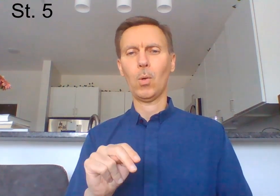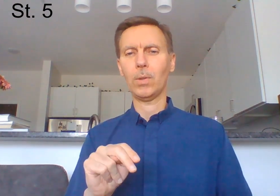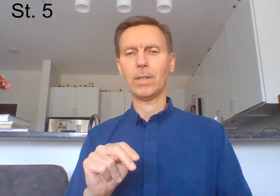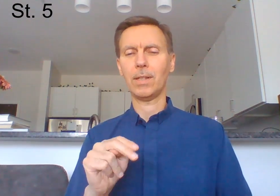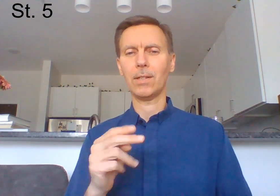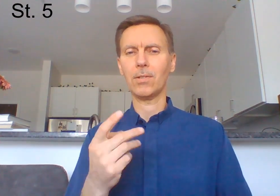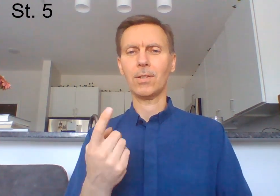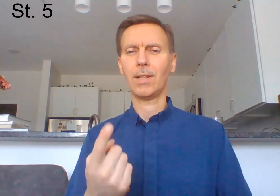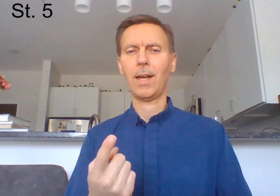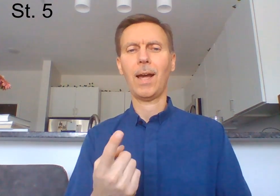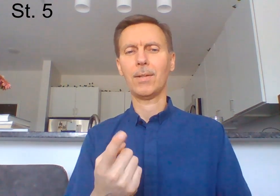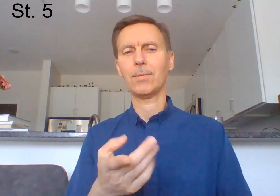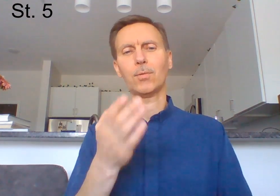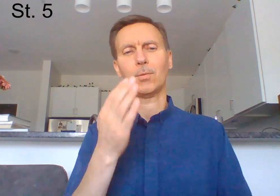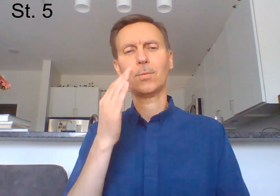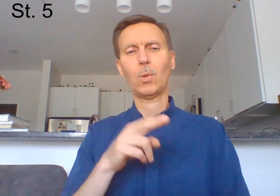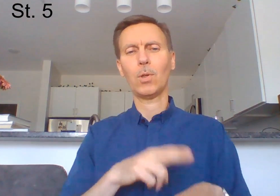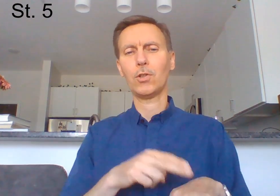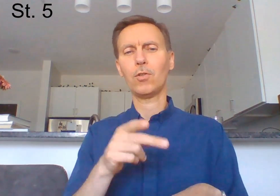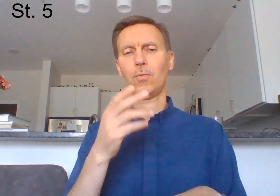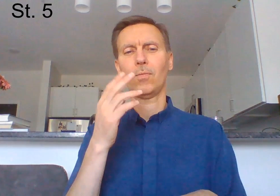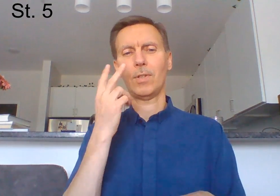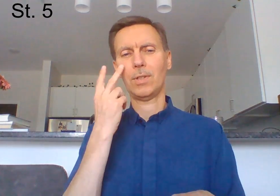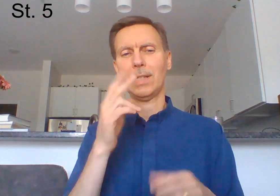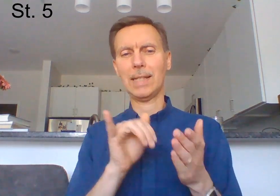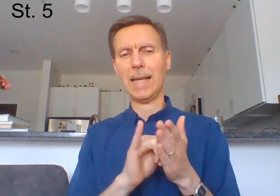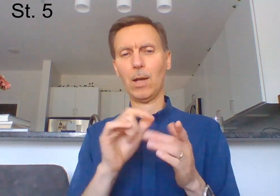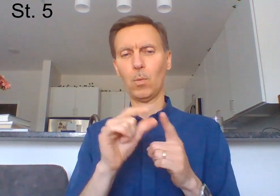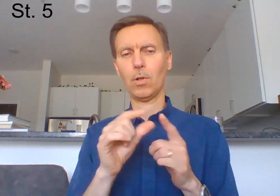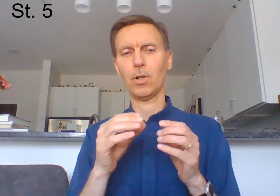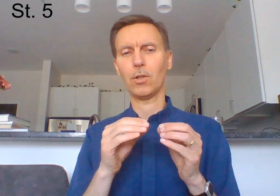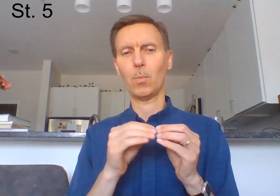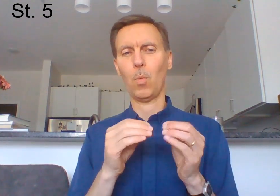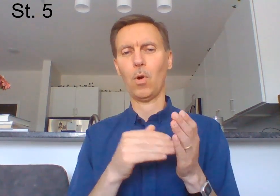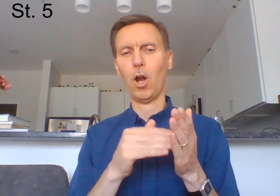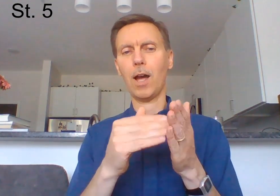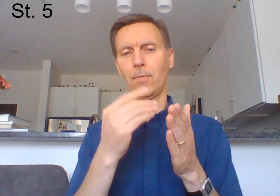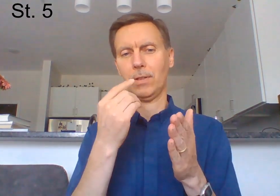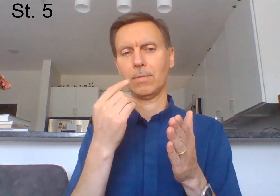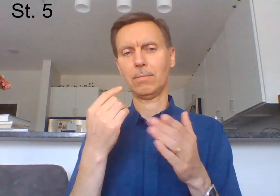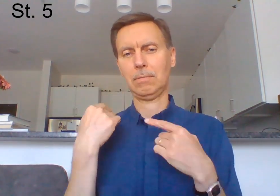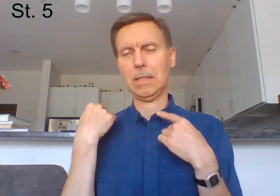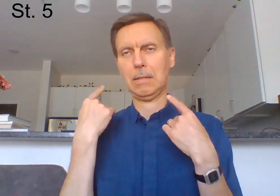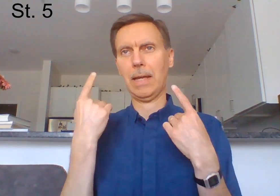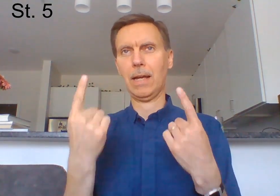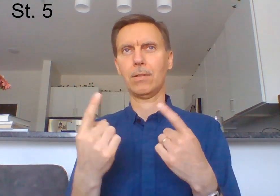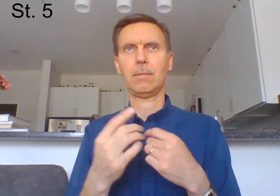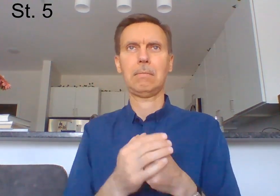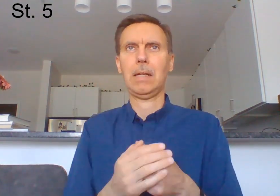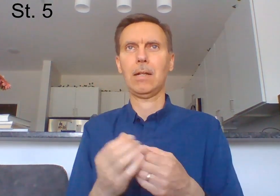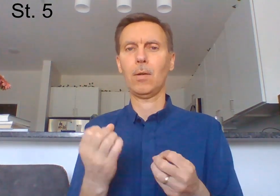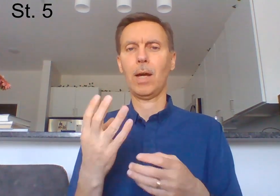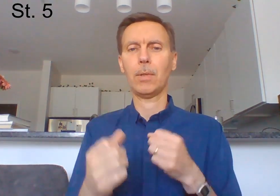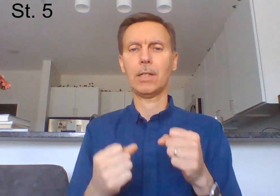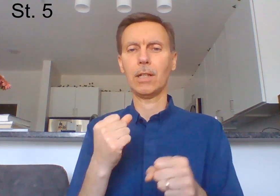Own is, of course, you've seen that word more often in the last, I don't know how many